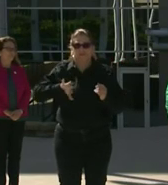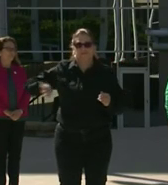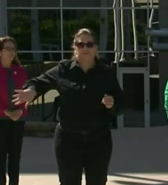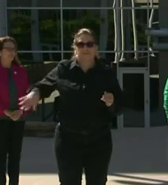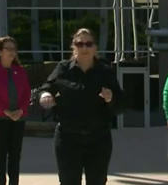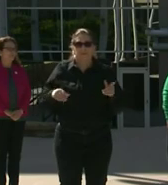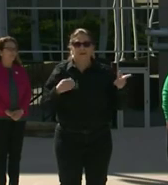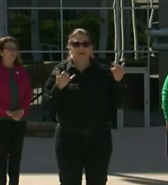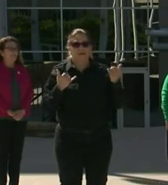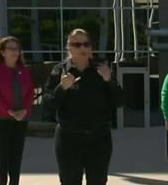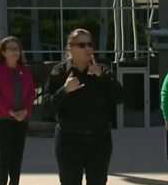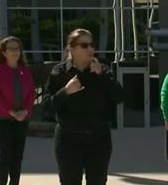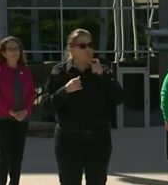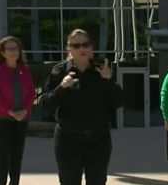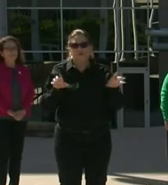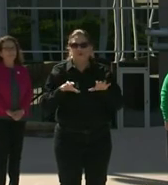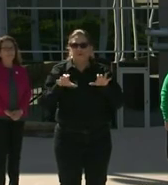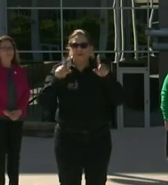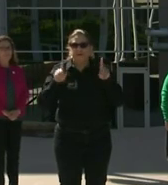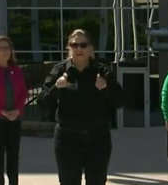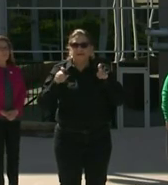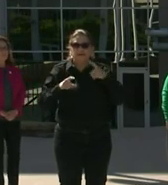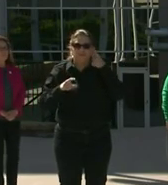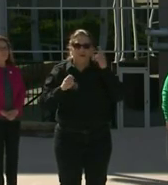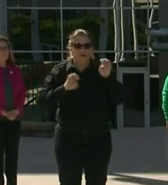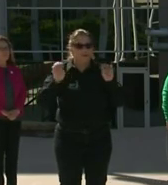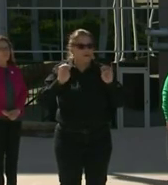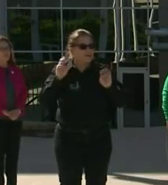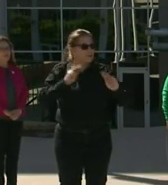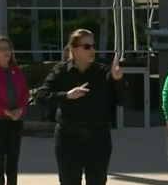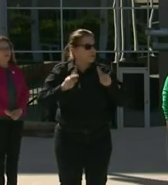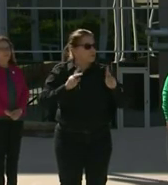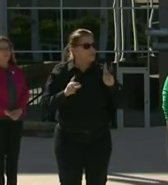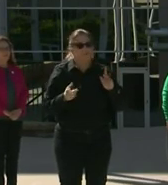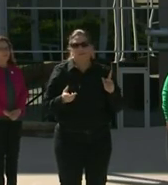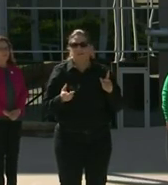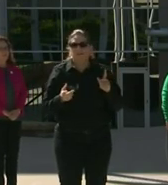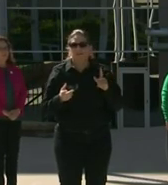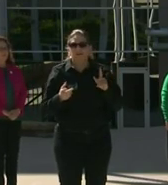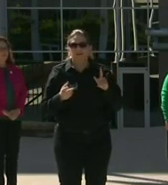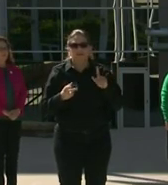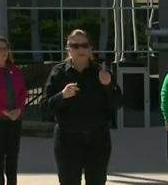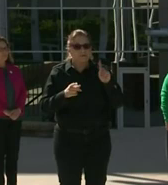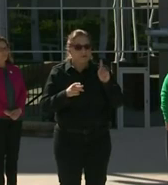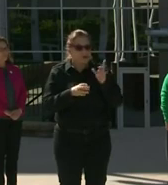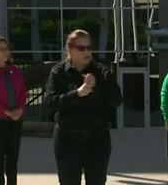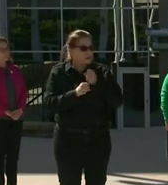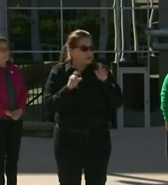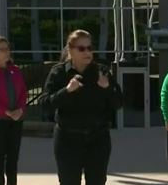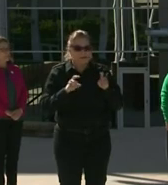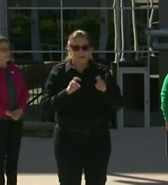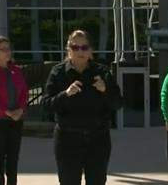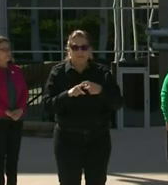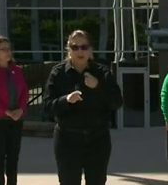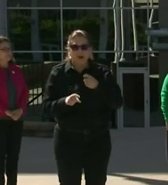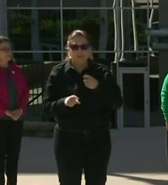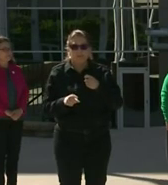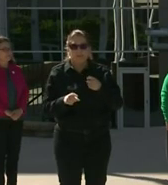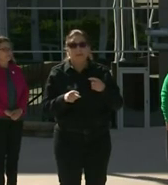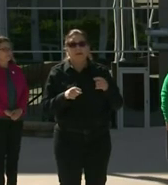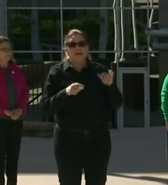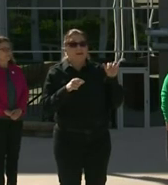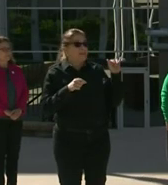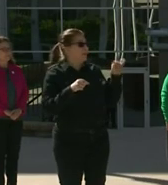DOH who's doing the testing on first responders? And where are you getting those tests? They're part of the district supply, and they're either